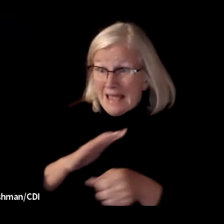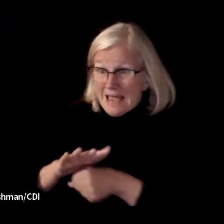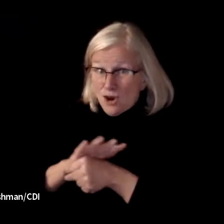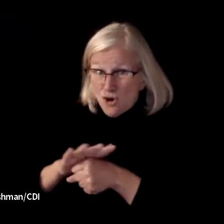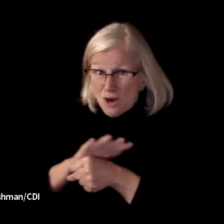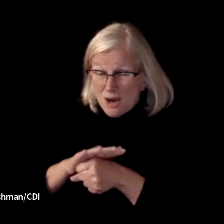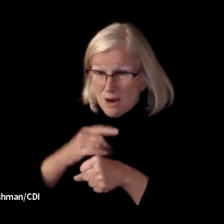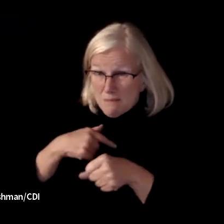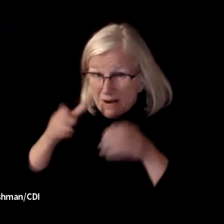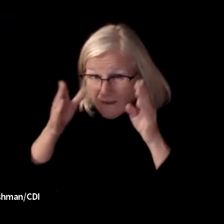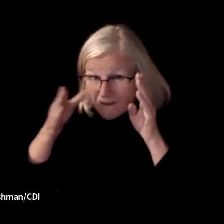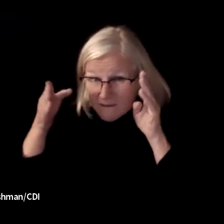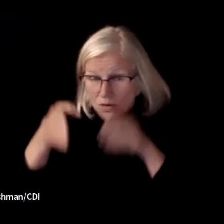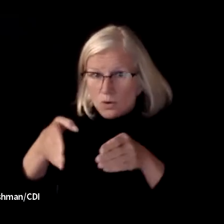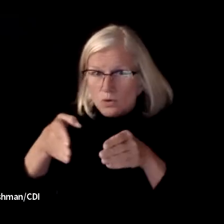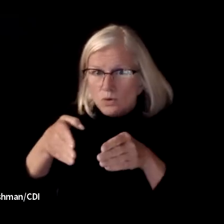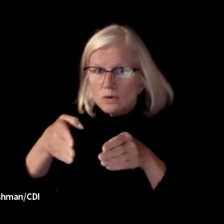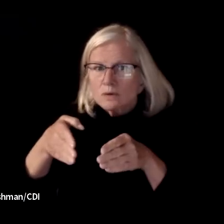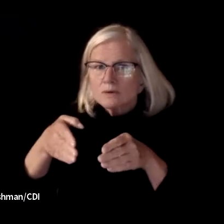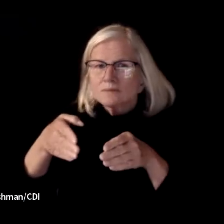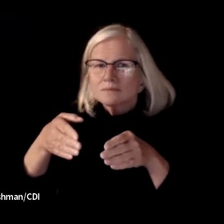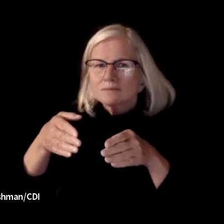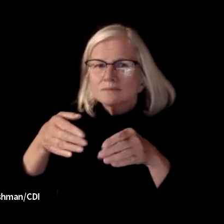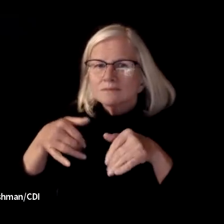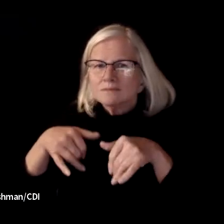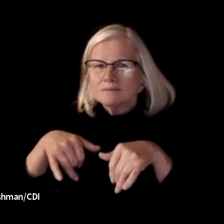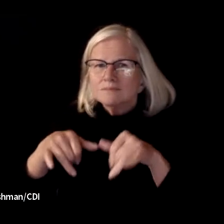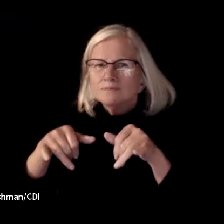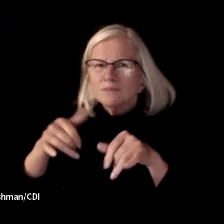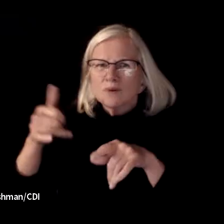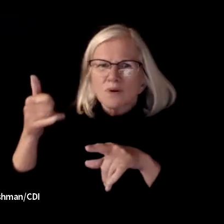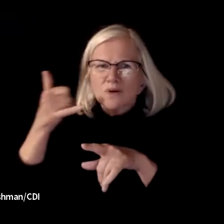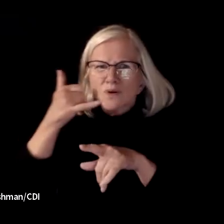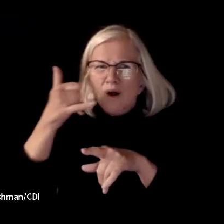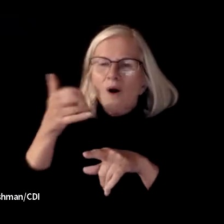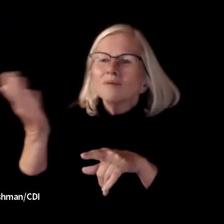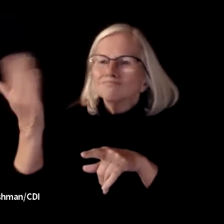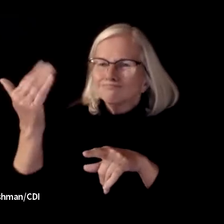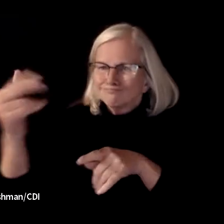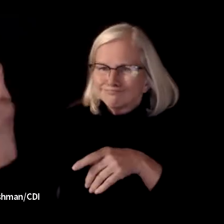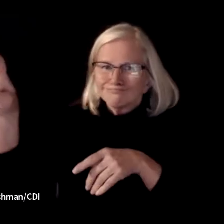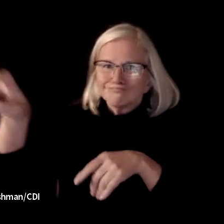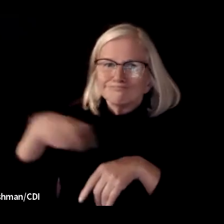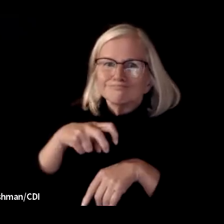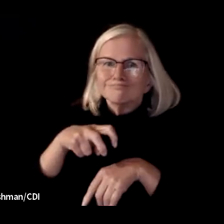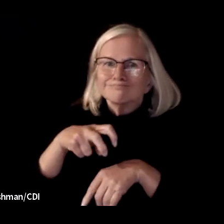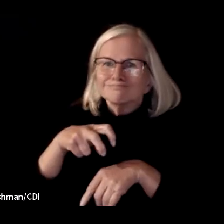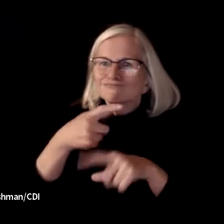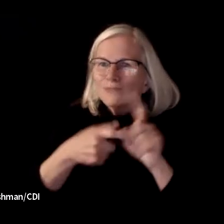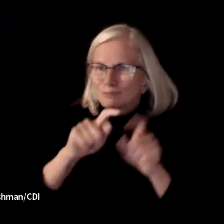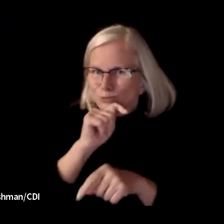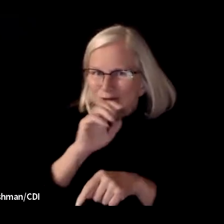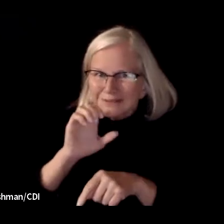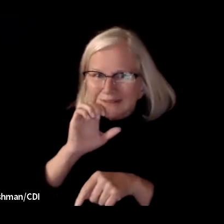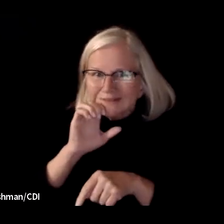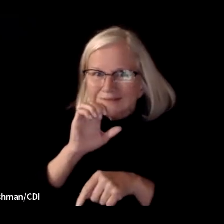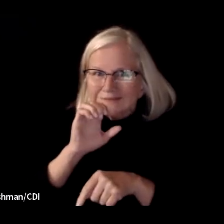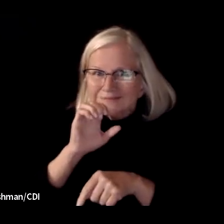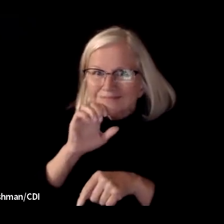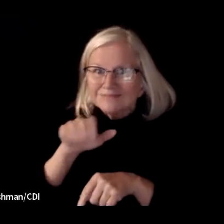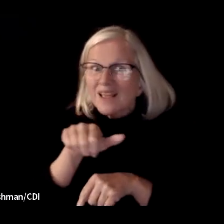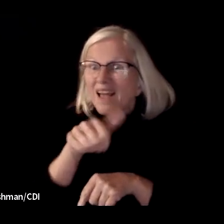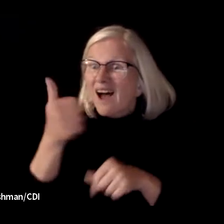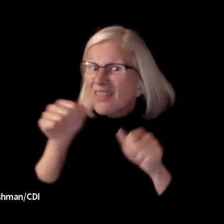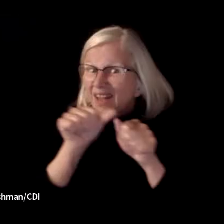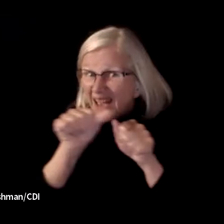serve, we do and have taken care of inpatients from the metro area as well as greater Minnesota to help out with this